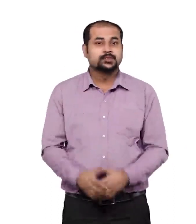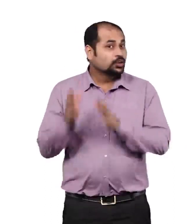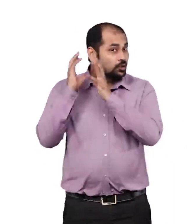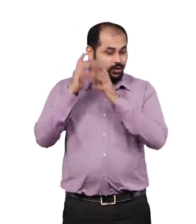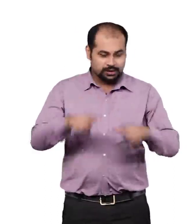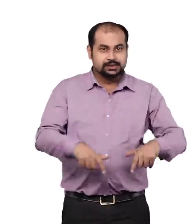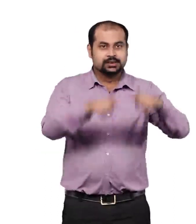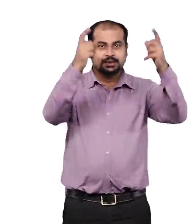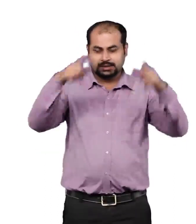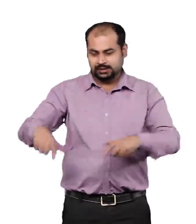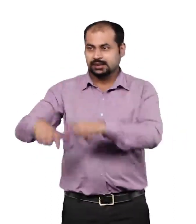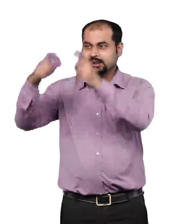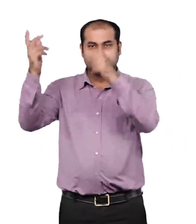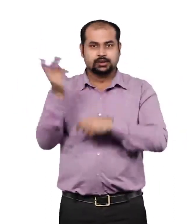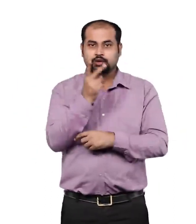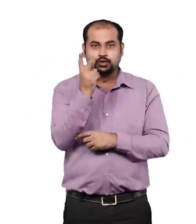See these 2 coconut trees?